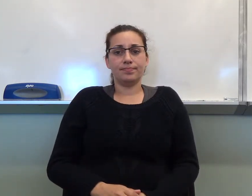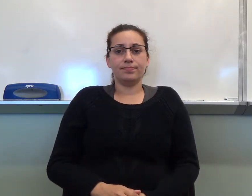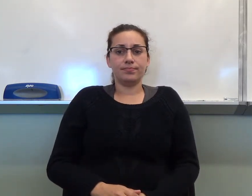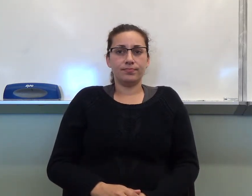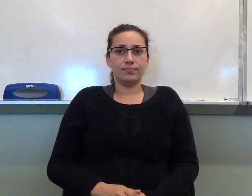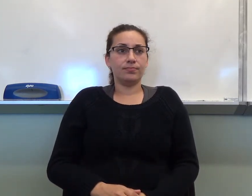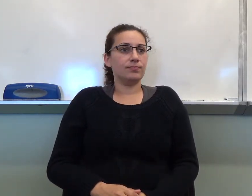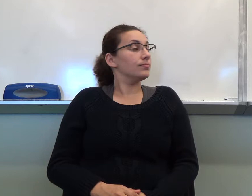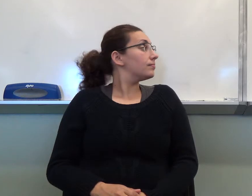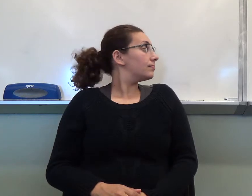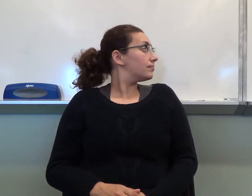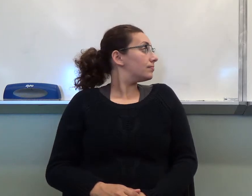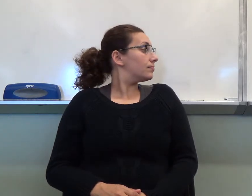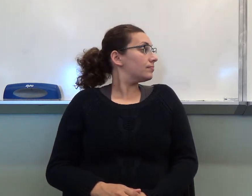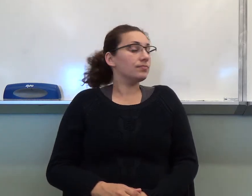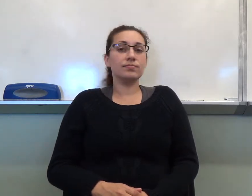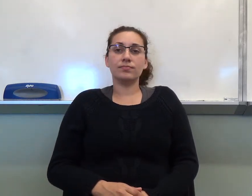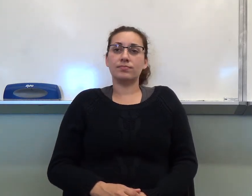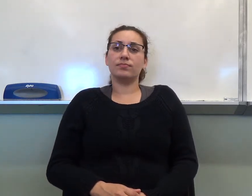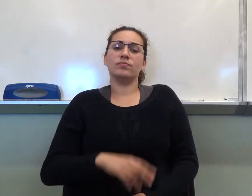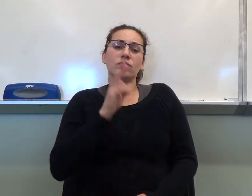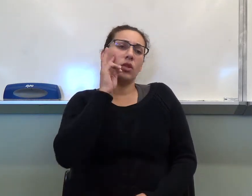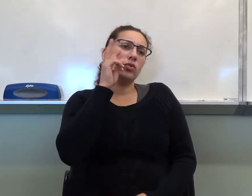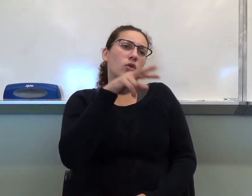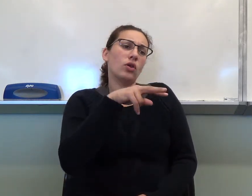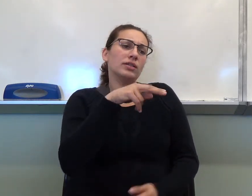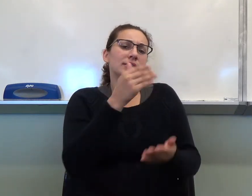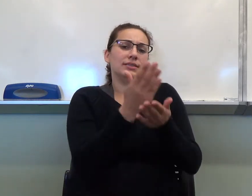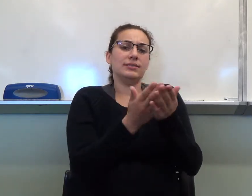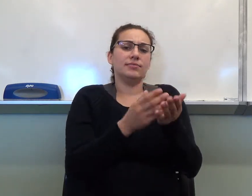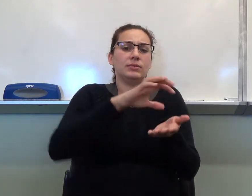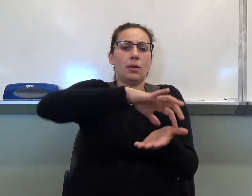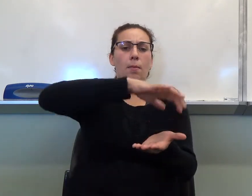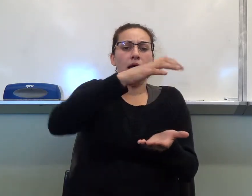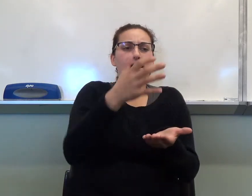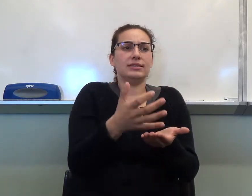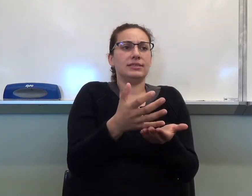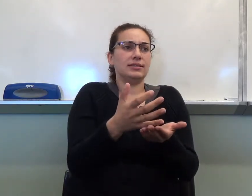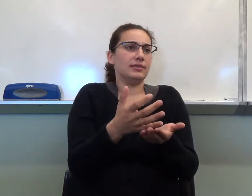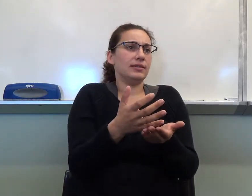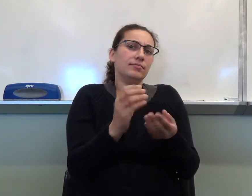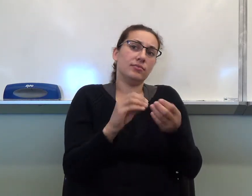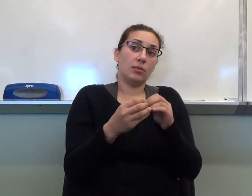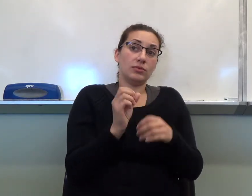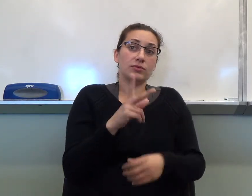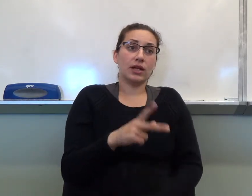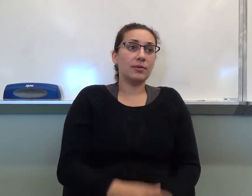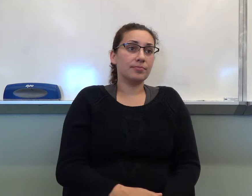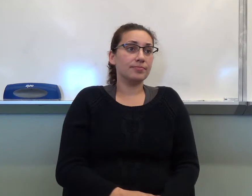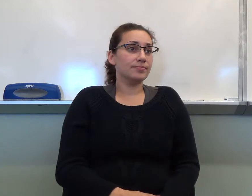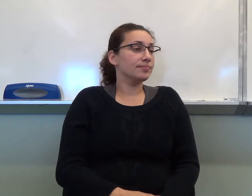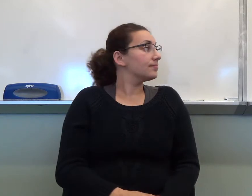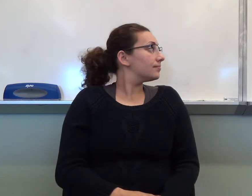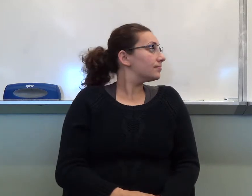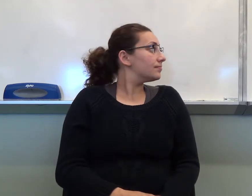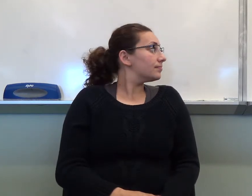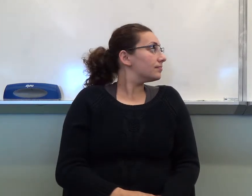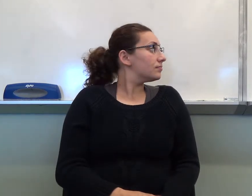So given that, let's take a look at some capacity problems. Again, they're done in exactly the same way.